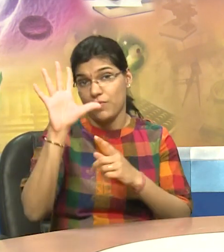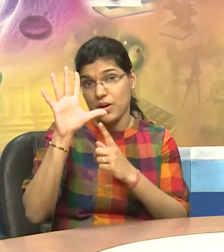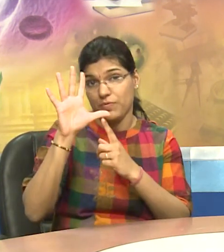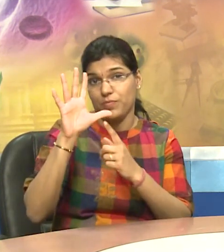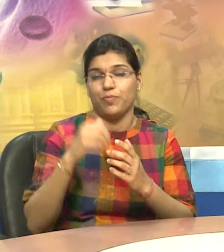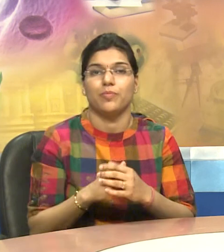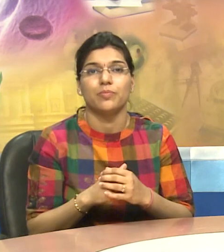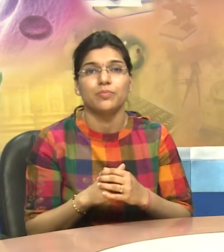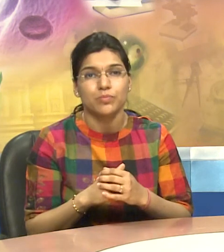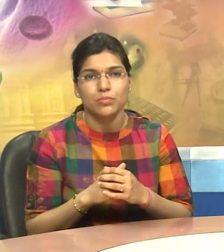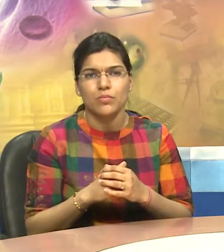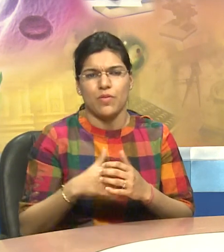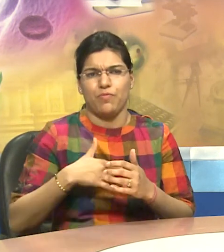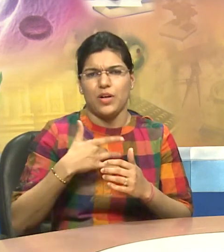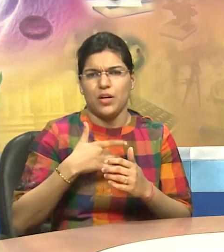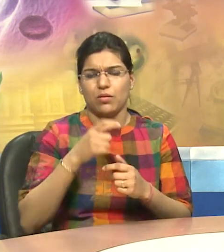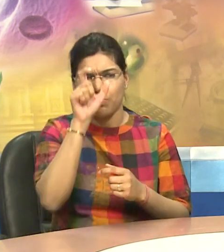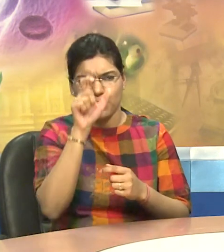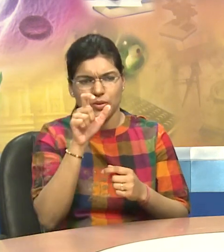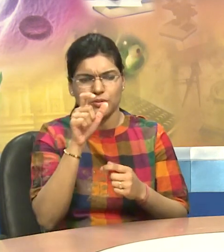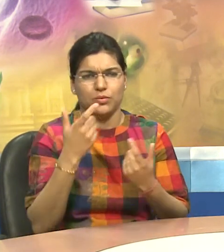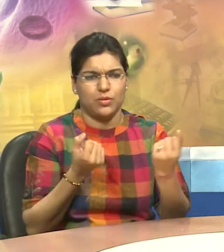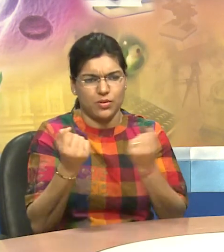again. Fifth point,